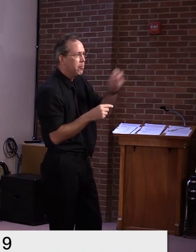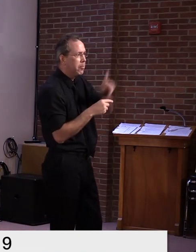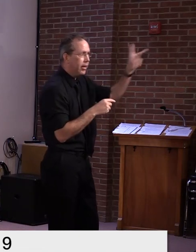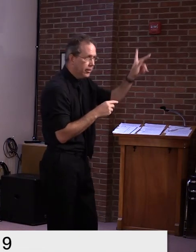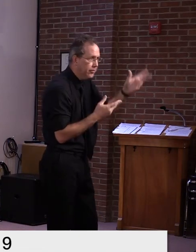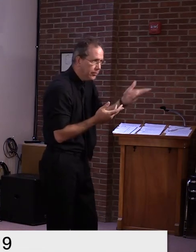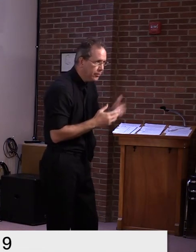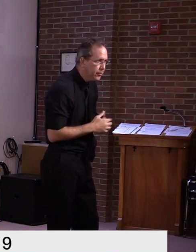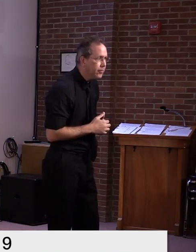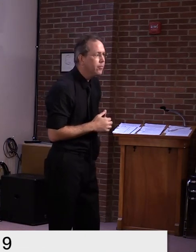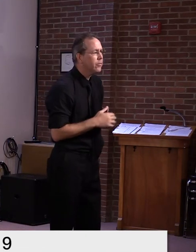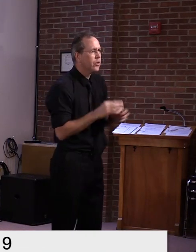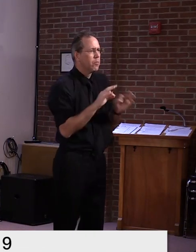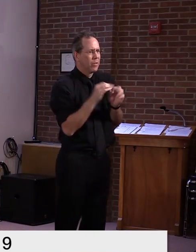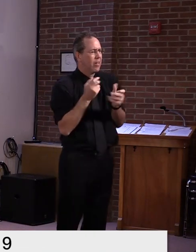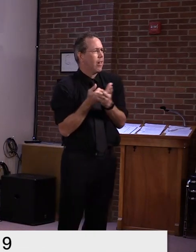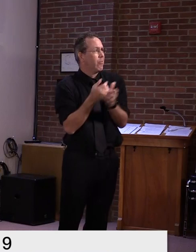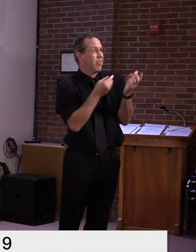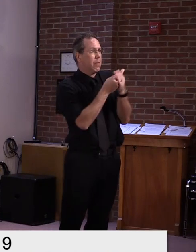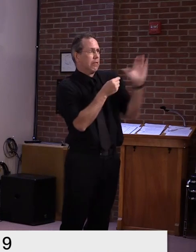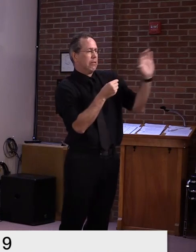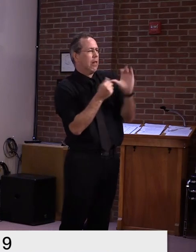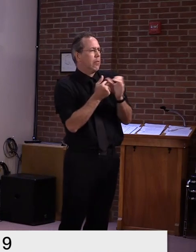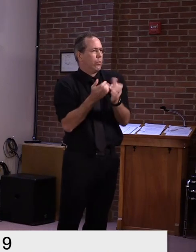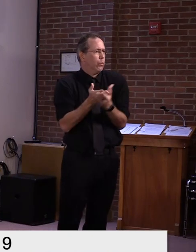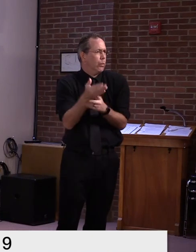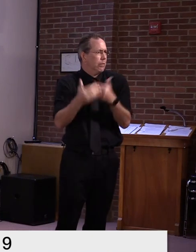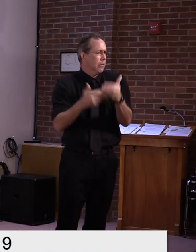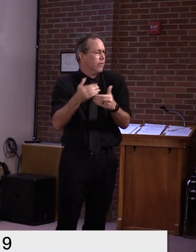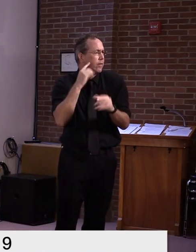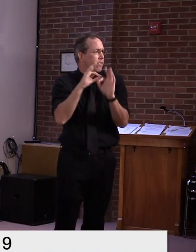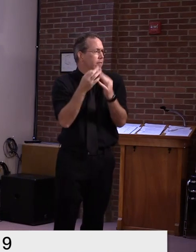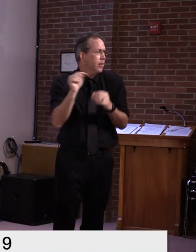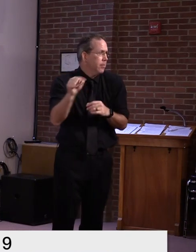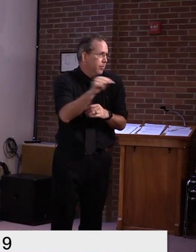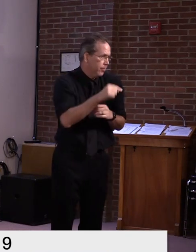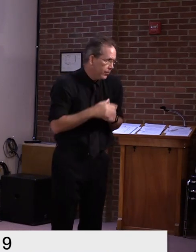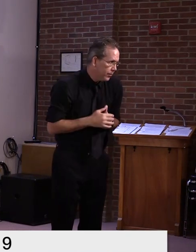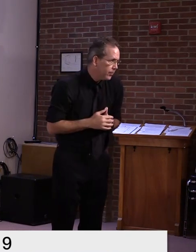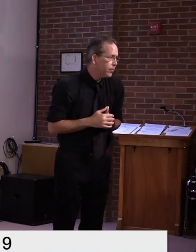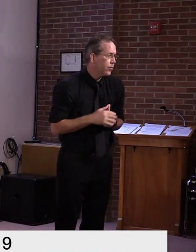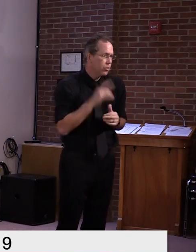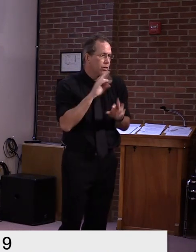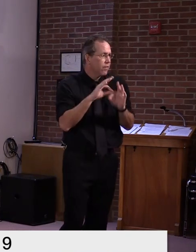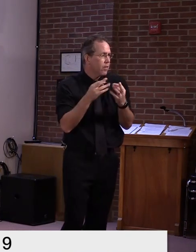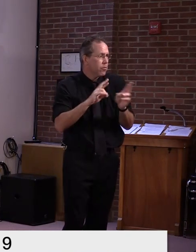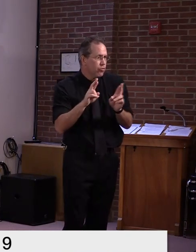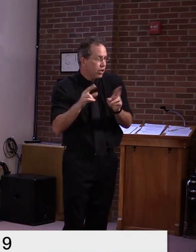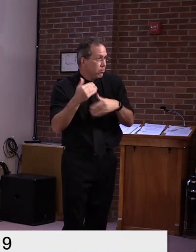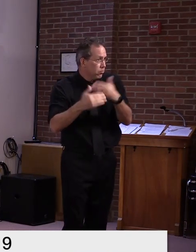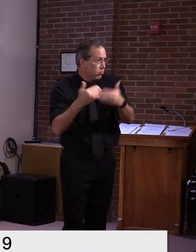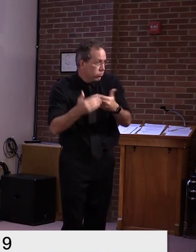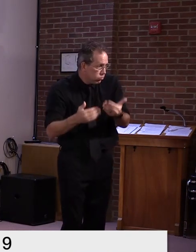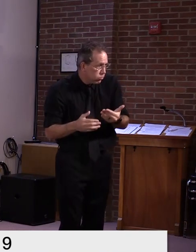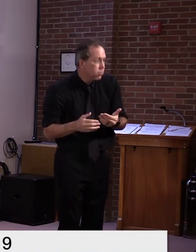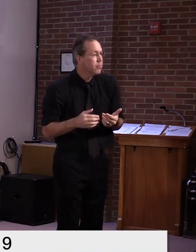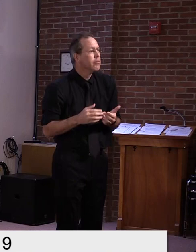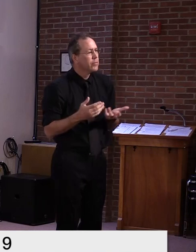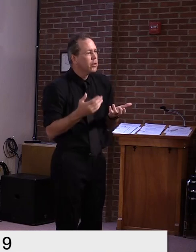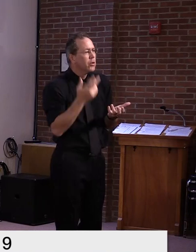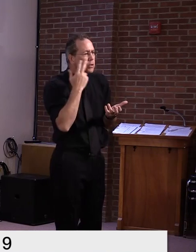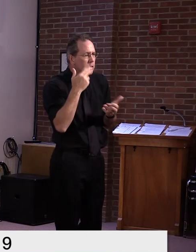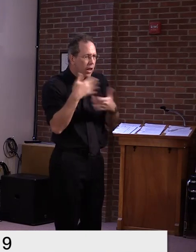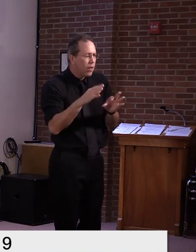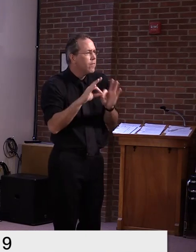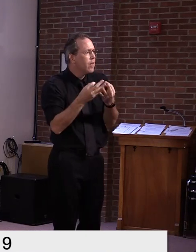Vermont families with additional resources during this time of uncertainty so they can put food on their tables.